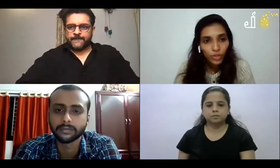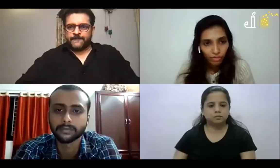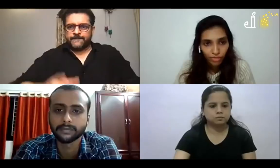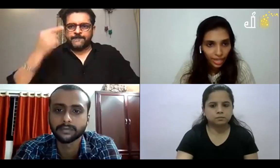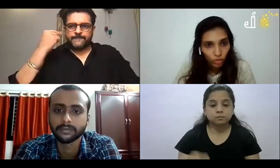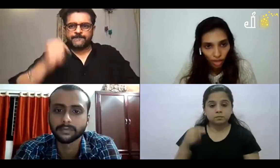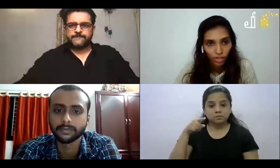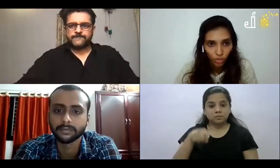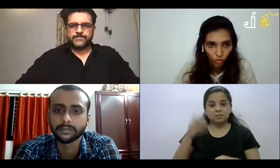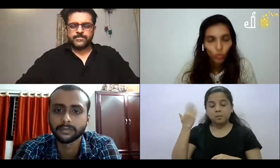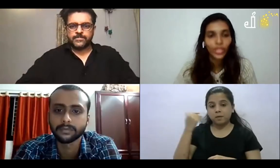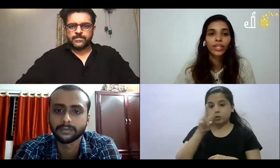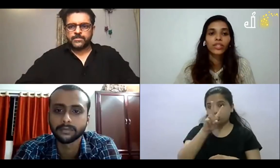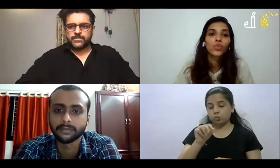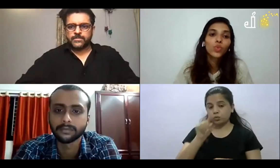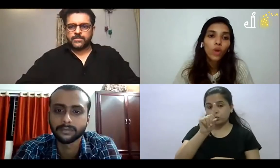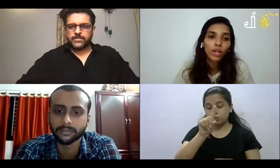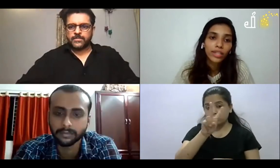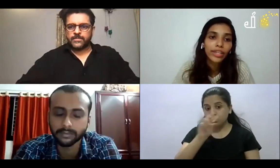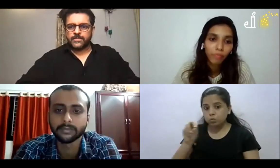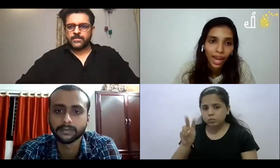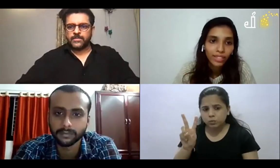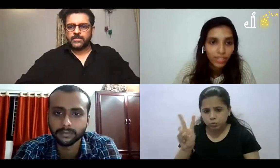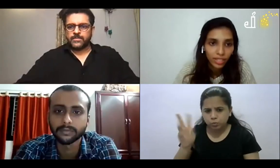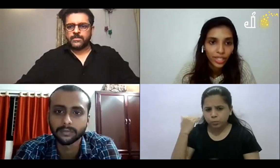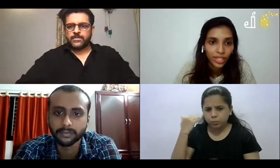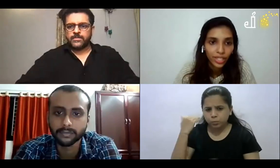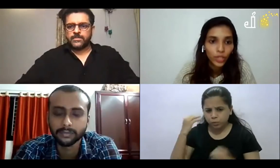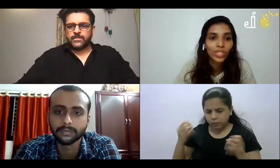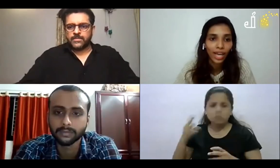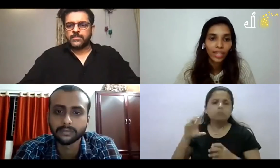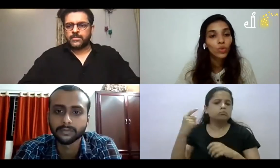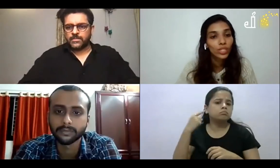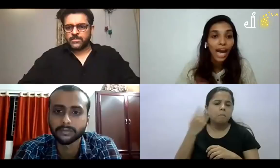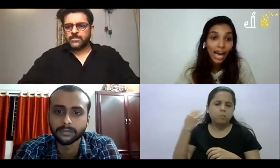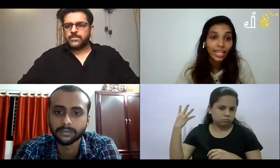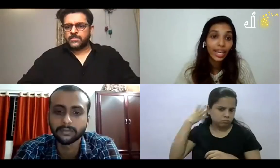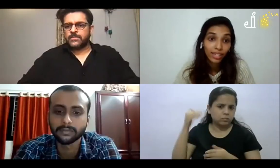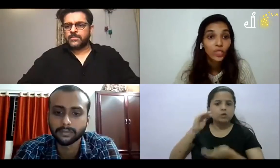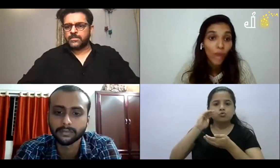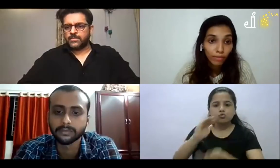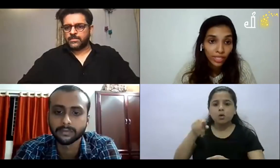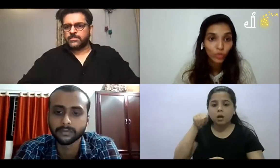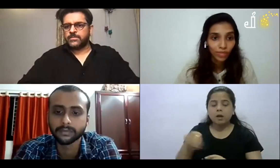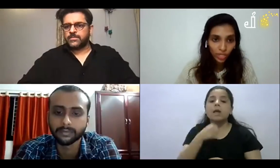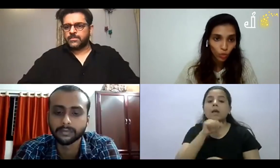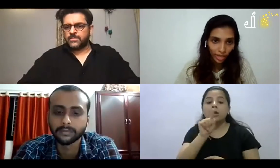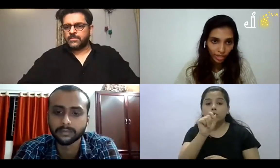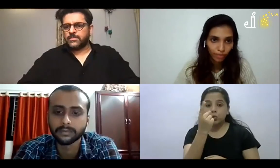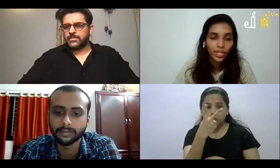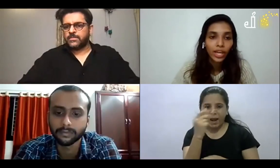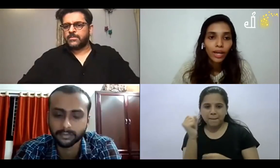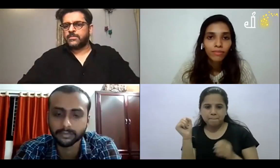According to FDA 2002, we can do cochlear implant surgery to a child who is as young as 12 months, which means